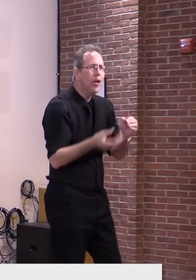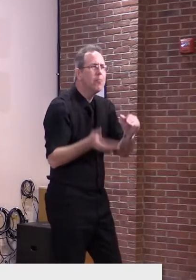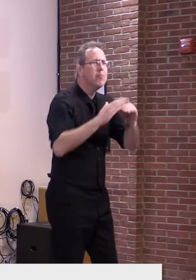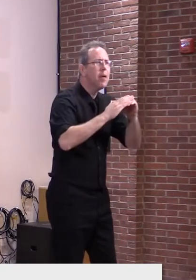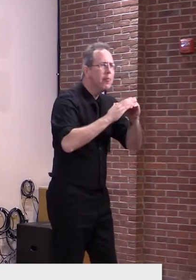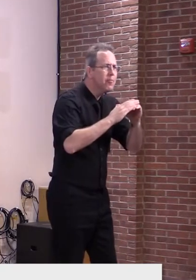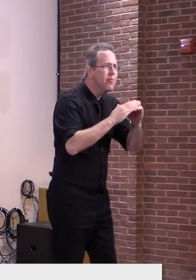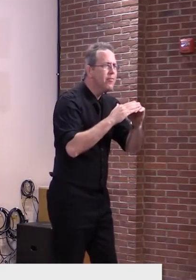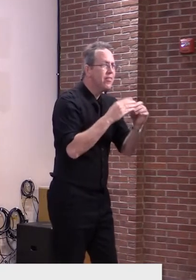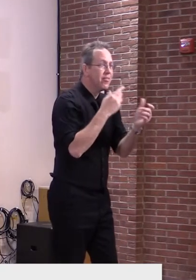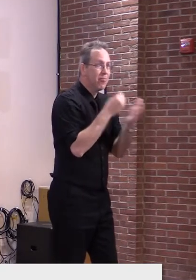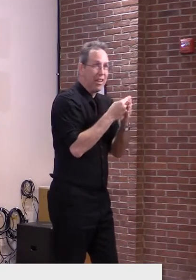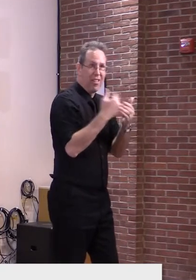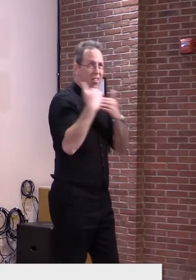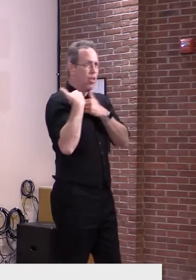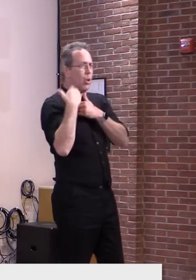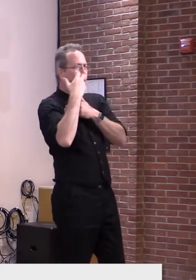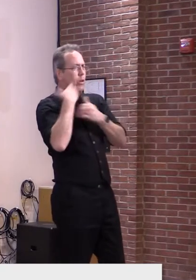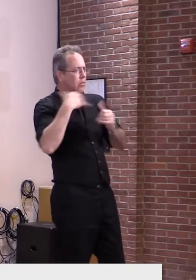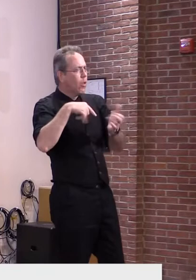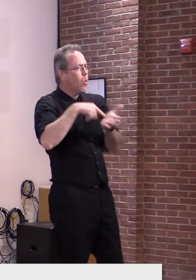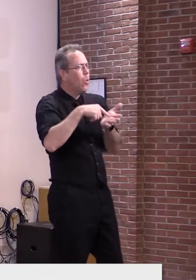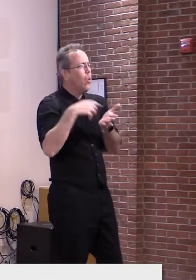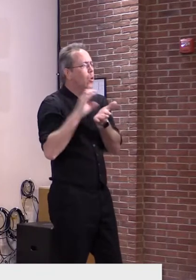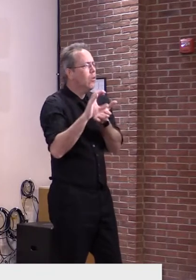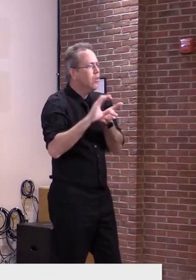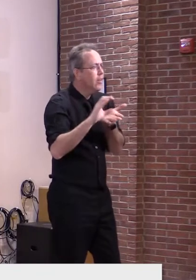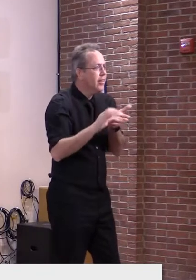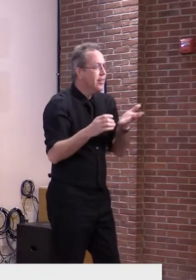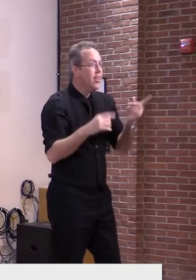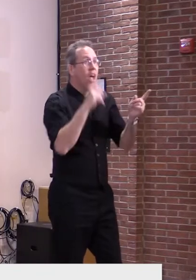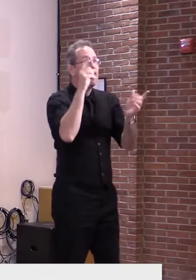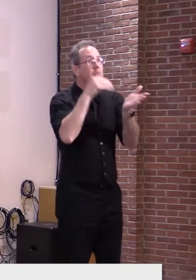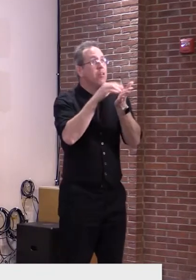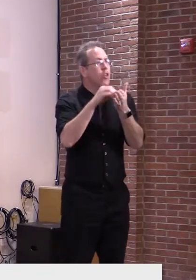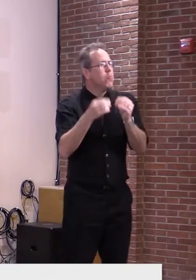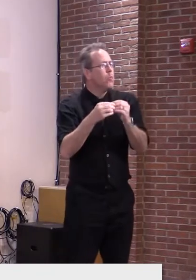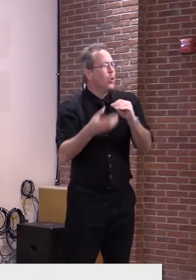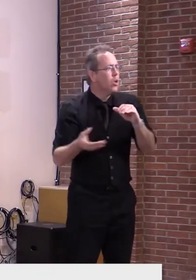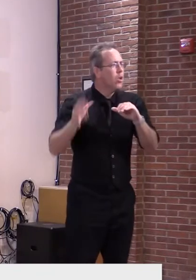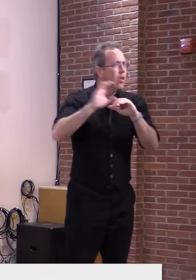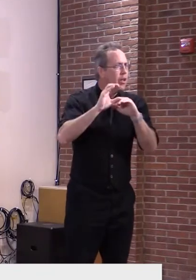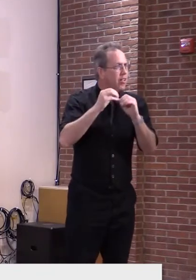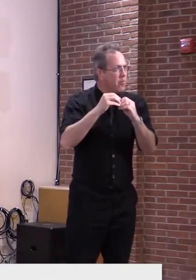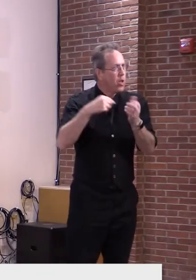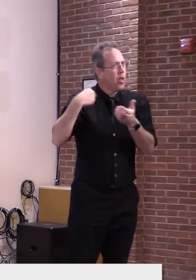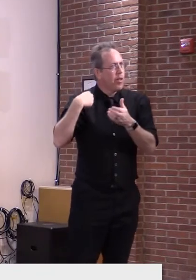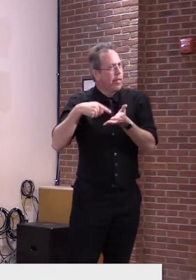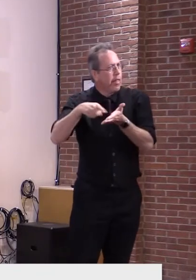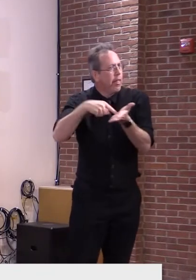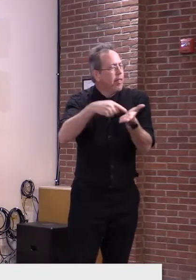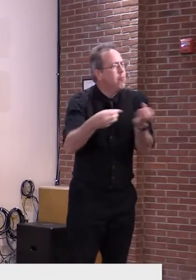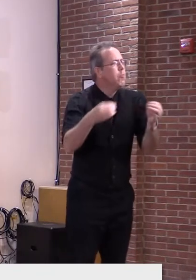liabilities. That was $100 million more that we had to pay required by the actuary,